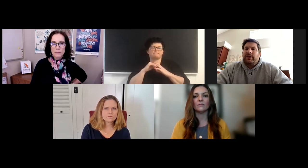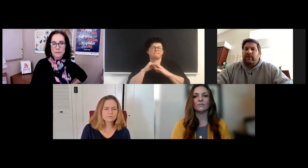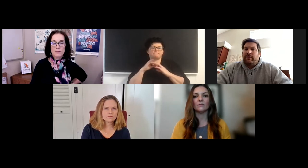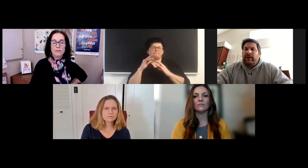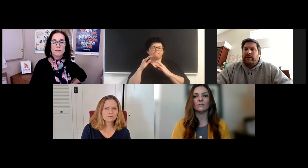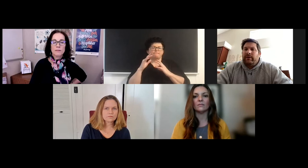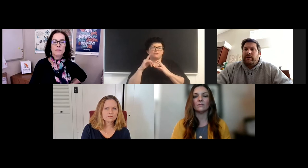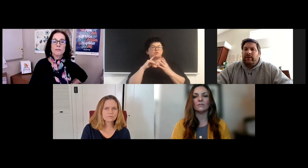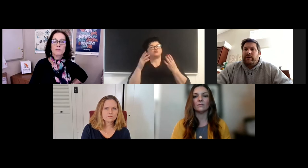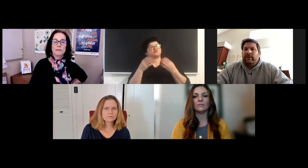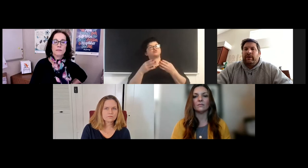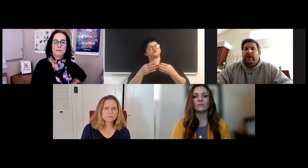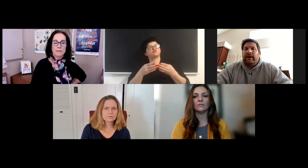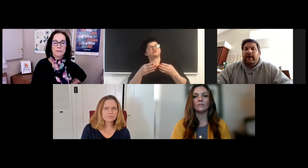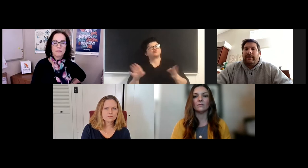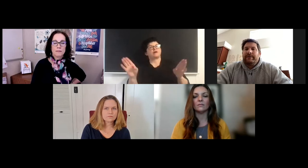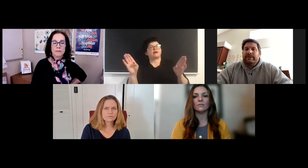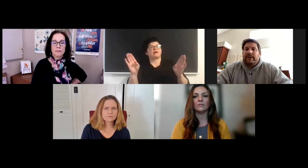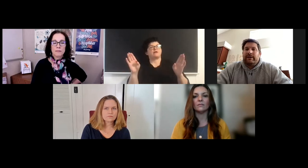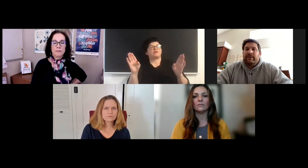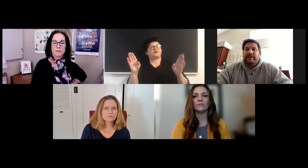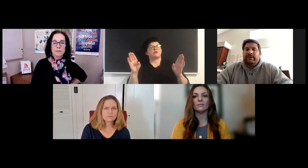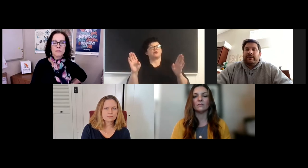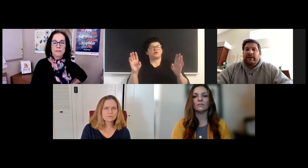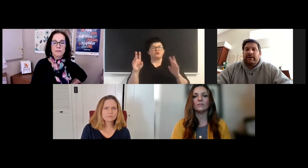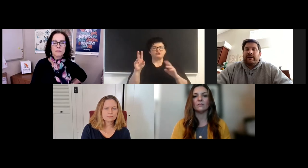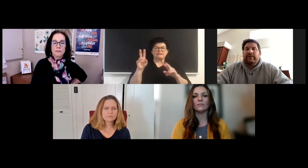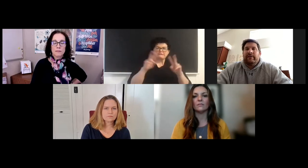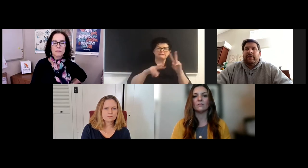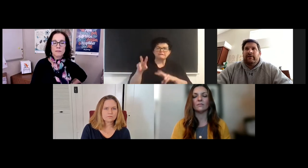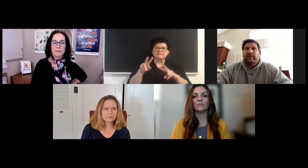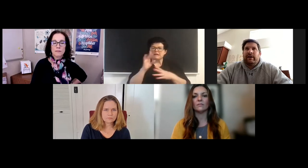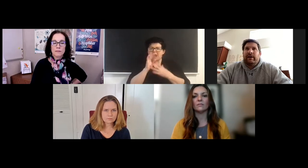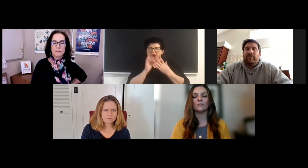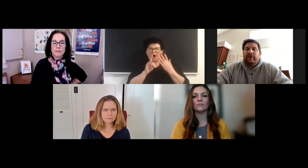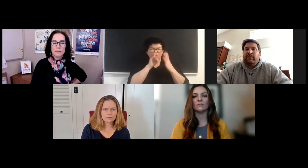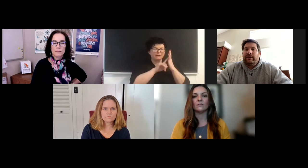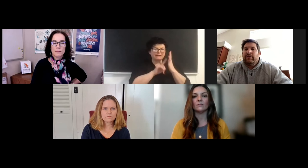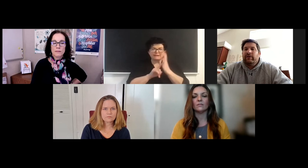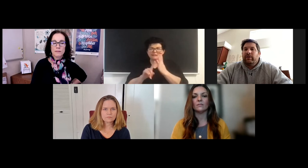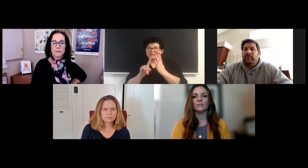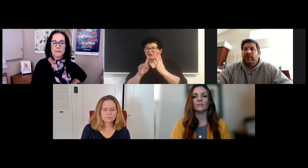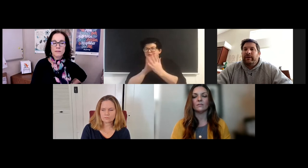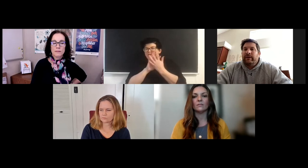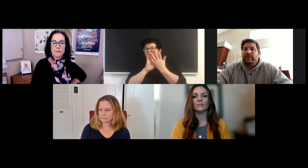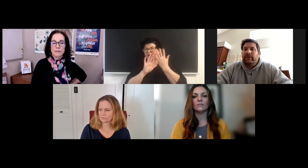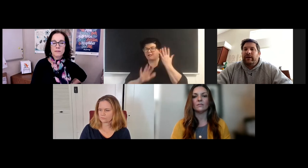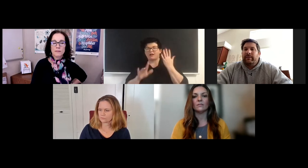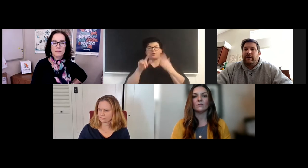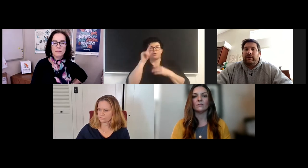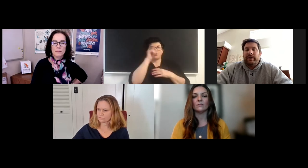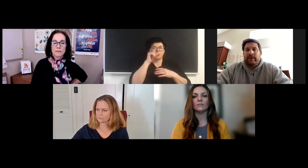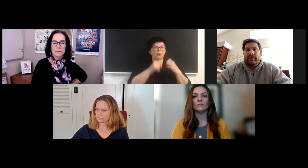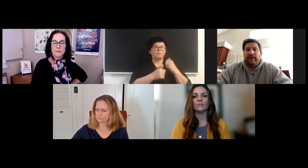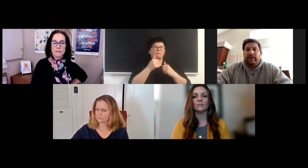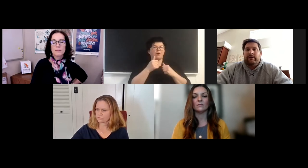in general, when you're looking at options and you're researching things, there's when you Google most things, you get a